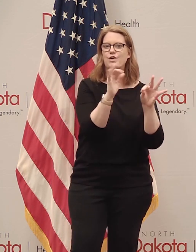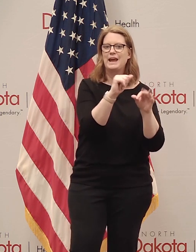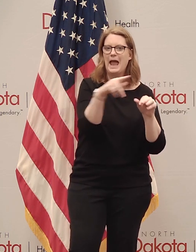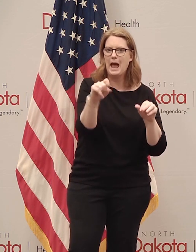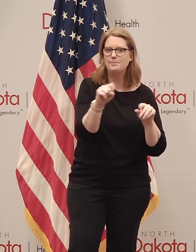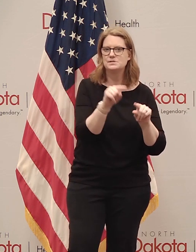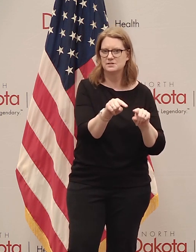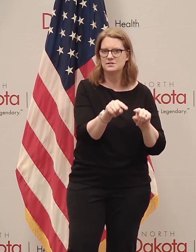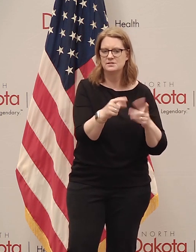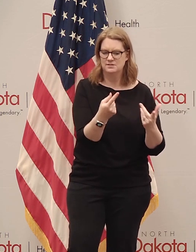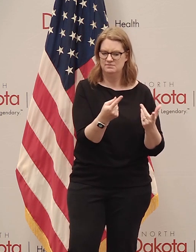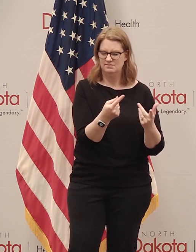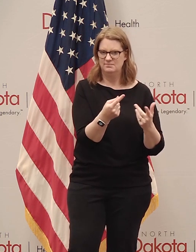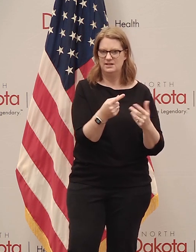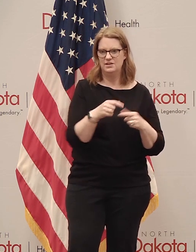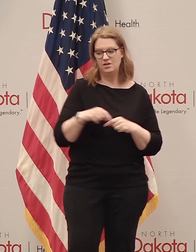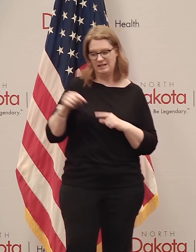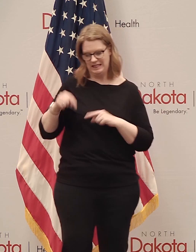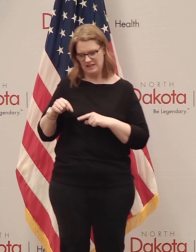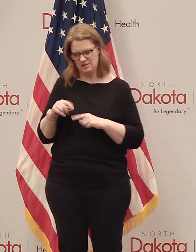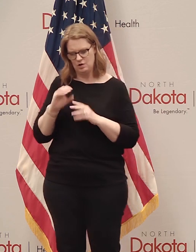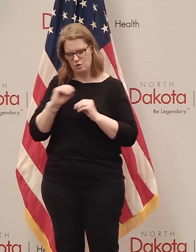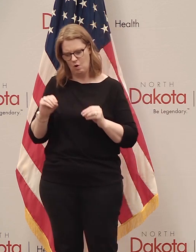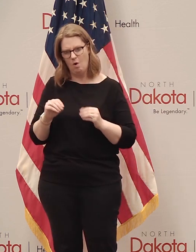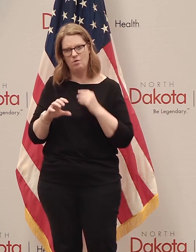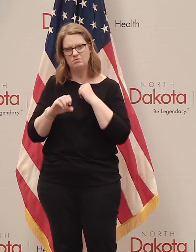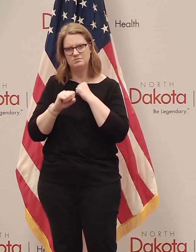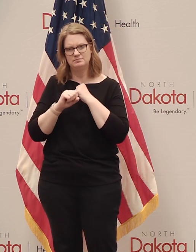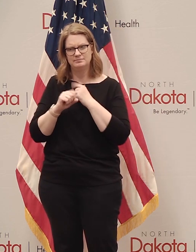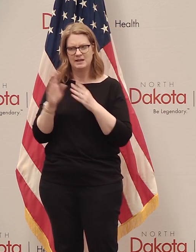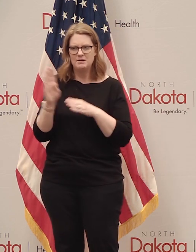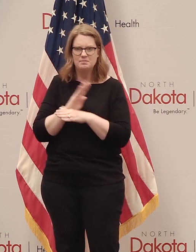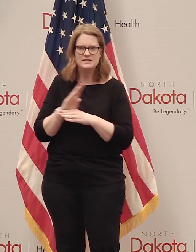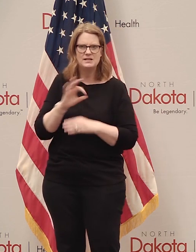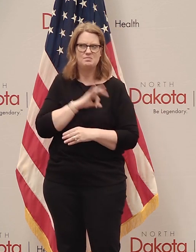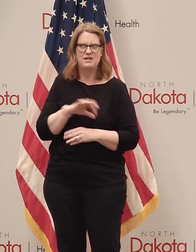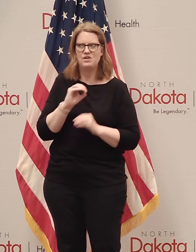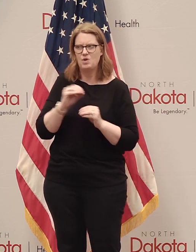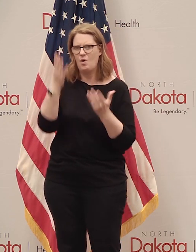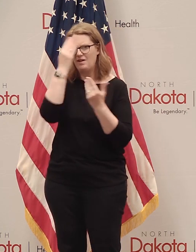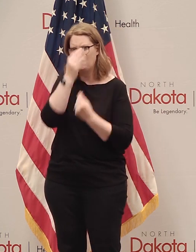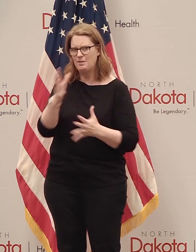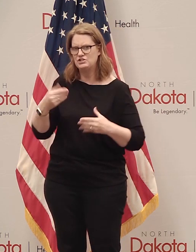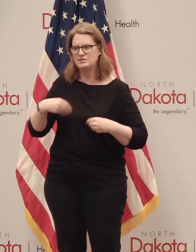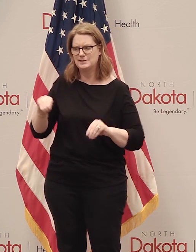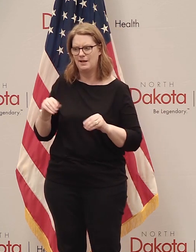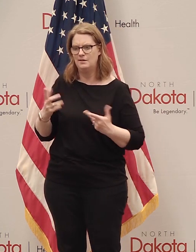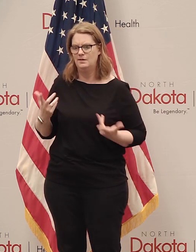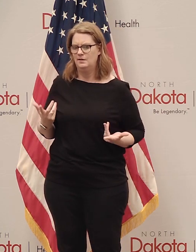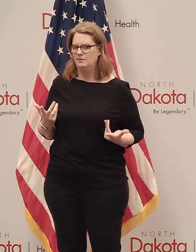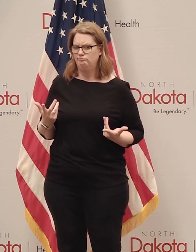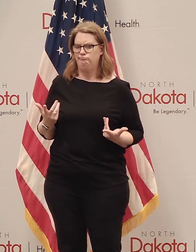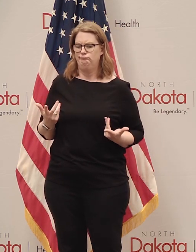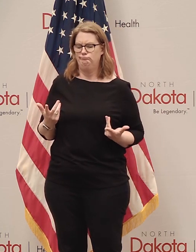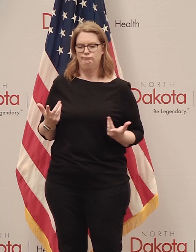it's unusual that the app that has no commercial benefit, no data to sell, and has